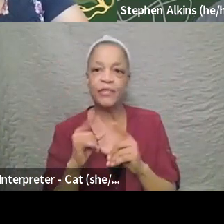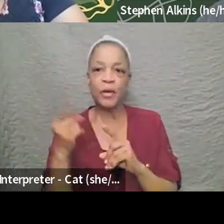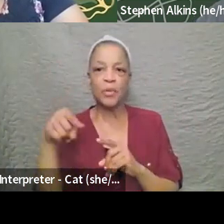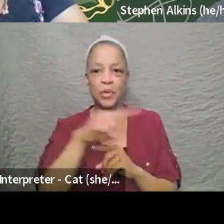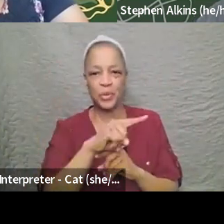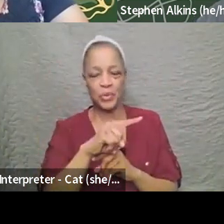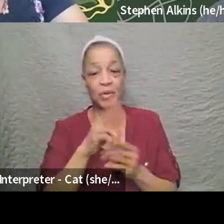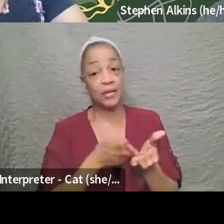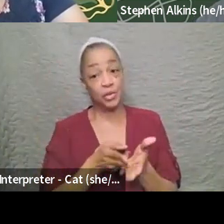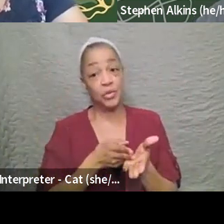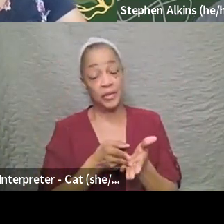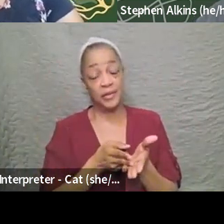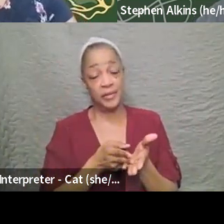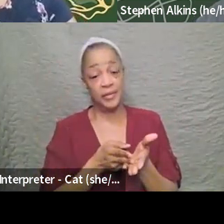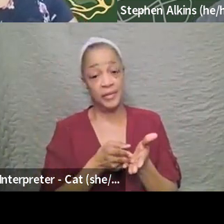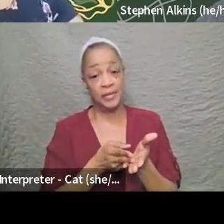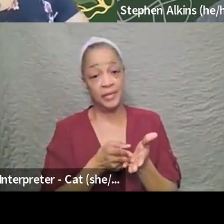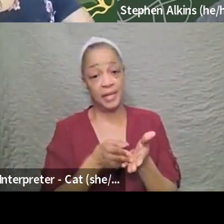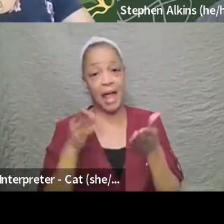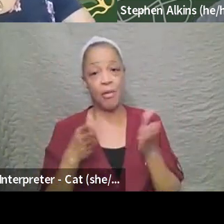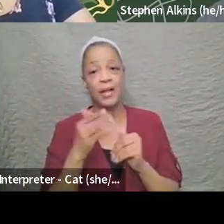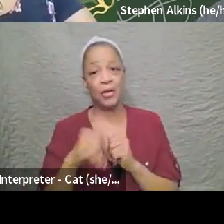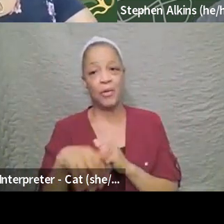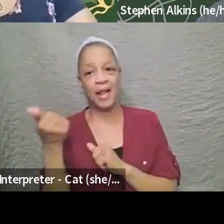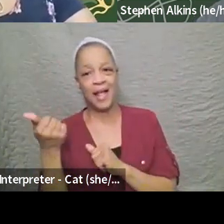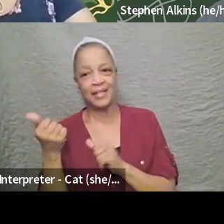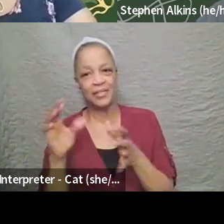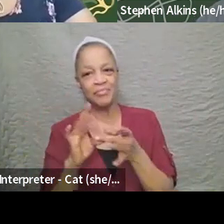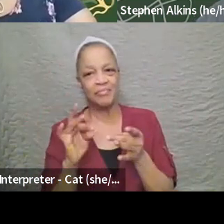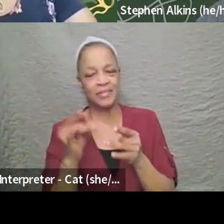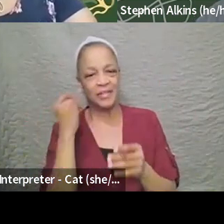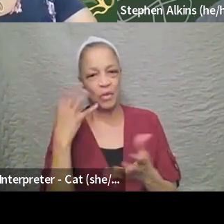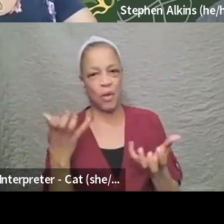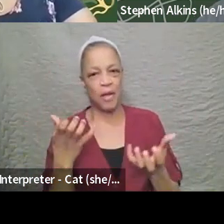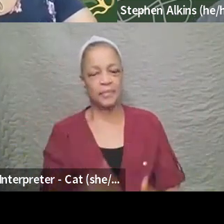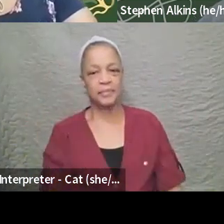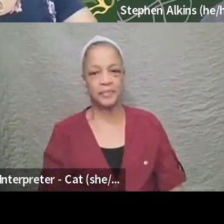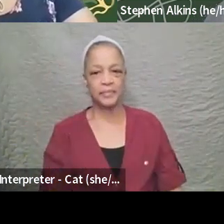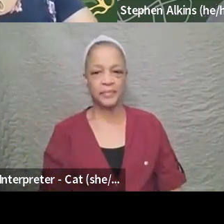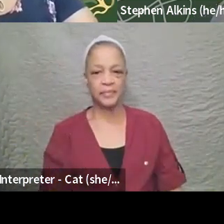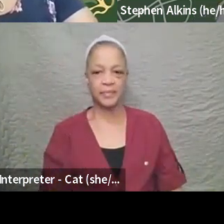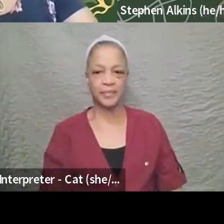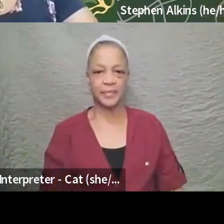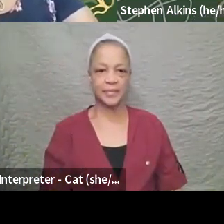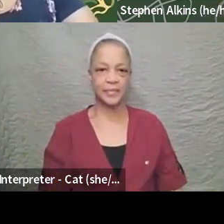So I'll let anyone else jump in here as well.